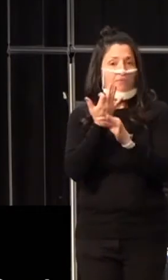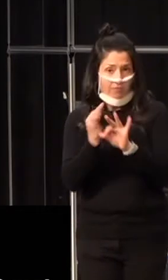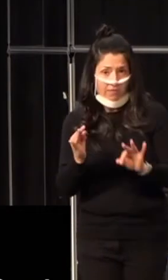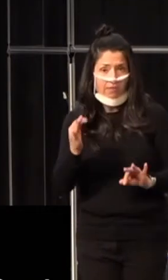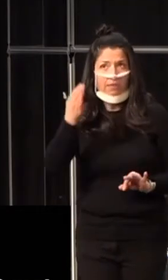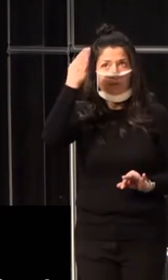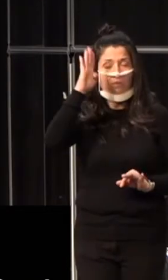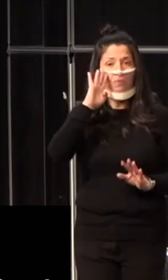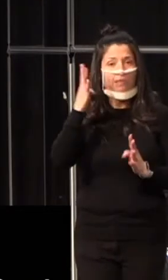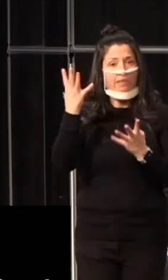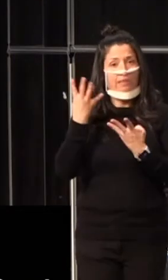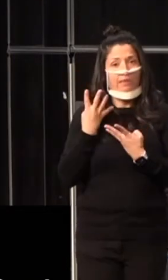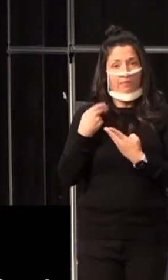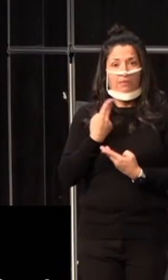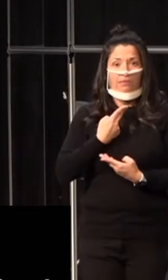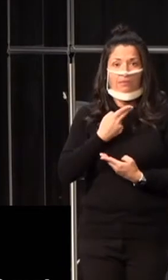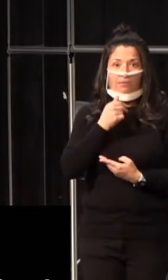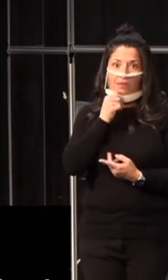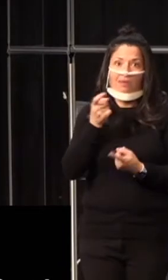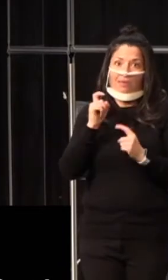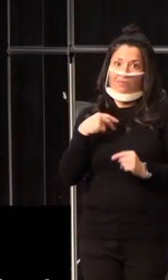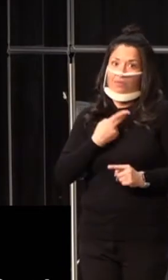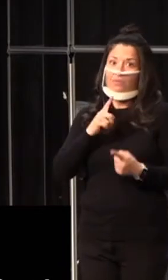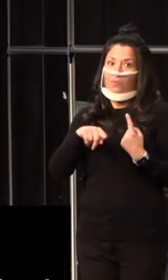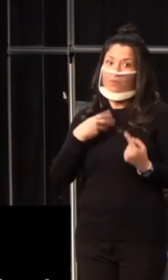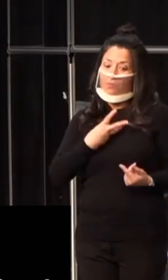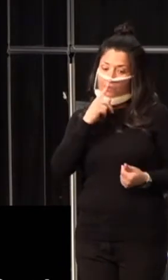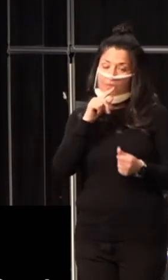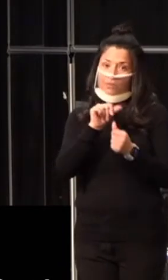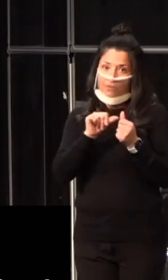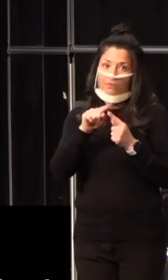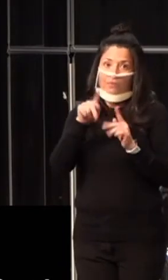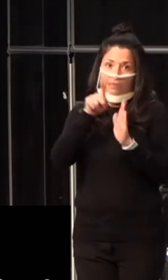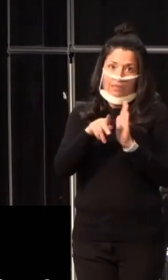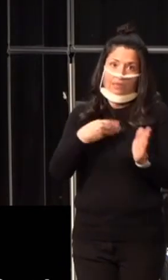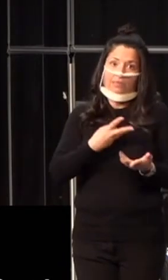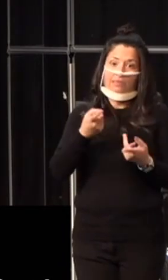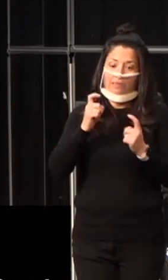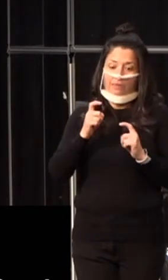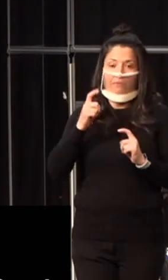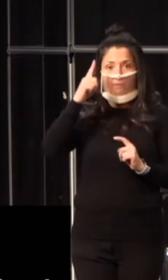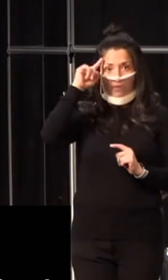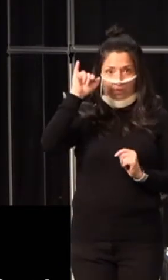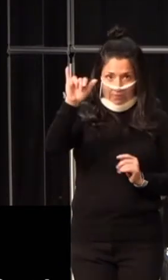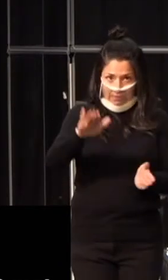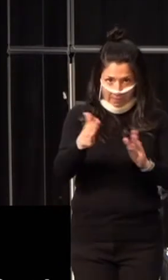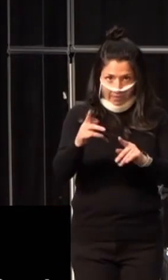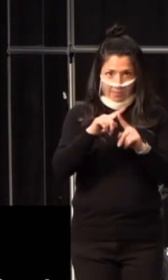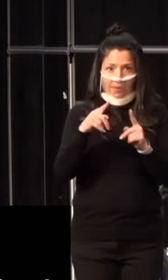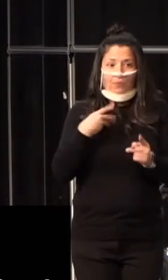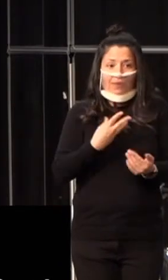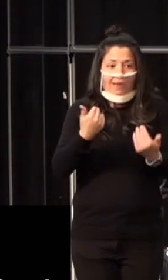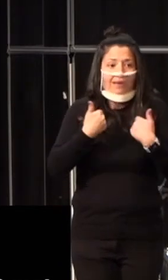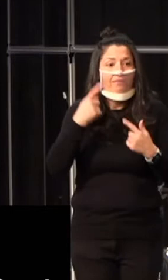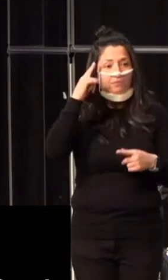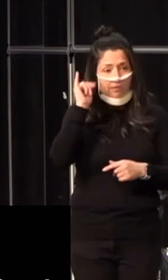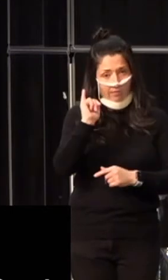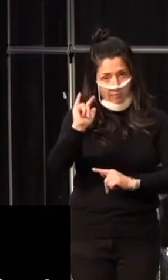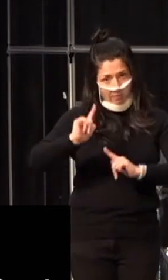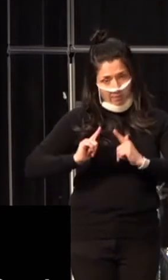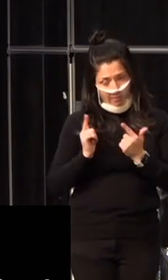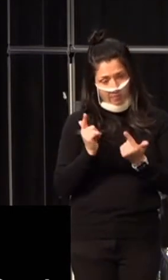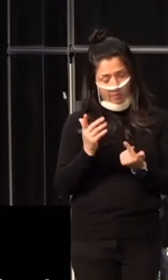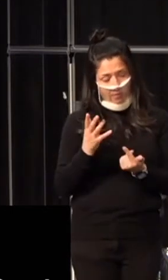leave us alone in the sense of not give us what we deserve and killing us and giving us eternal death, but yet we have eternal life. The gospel in